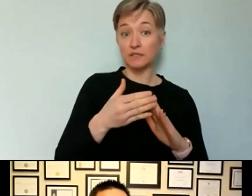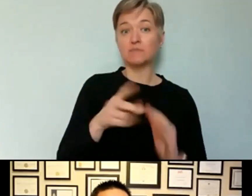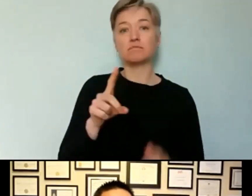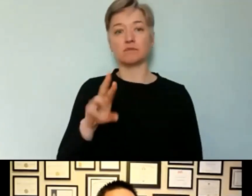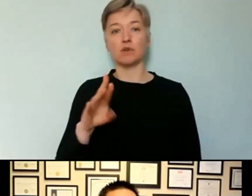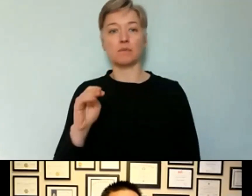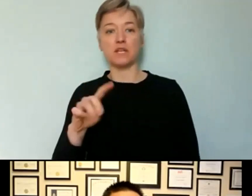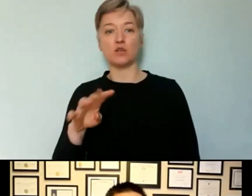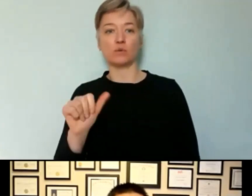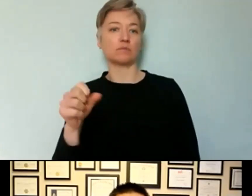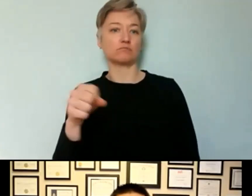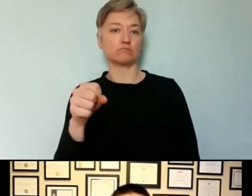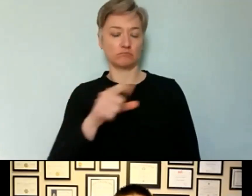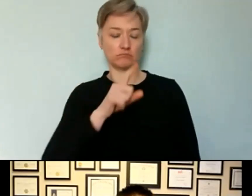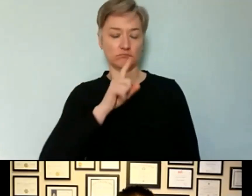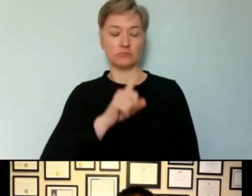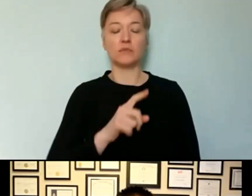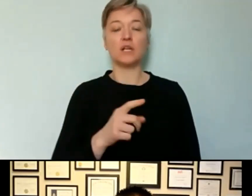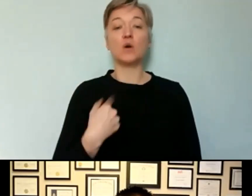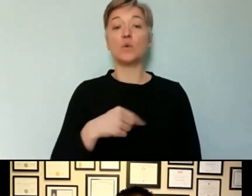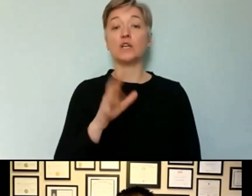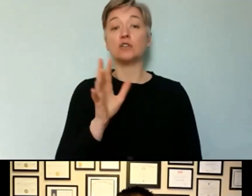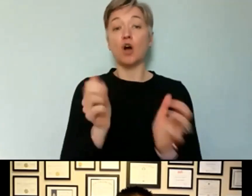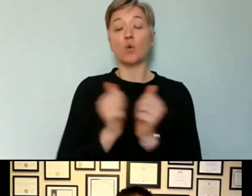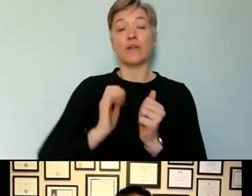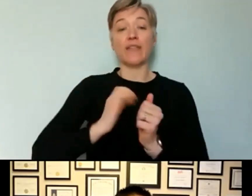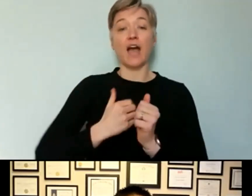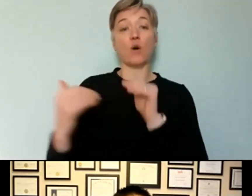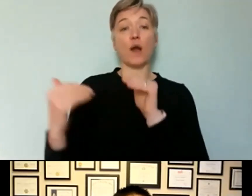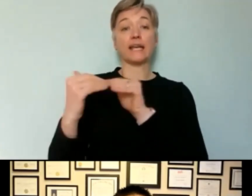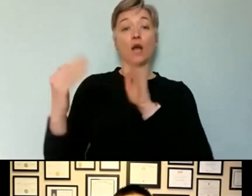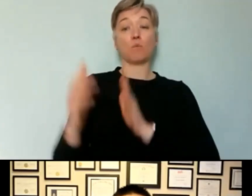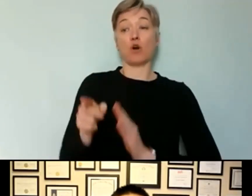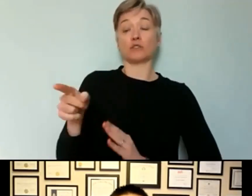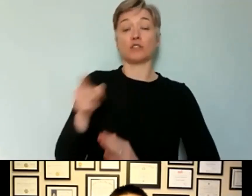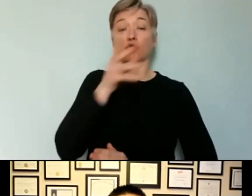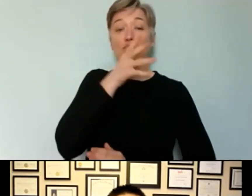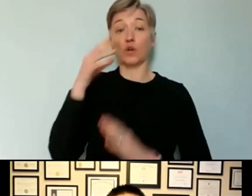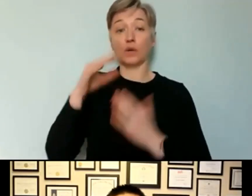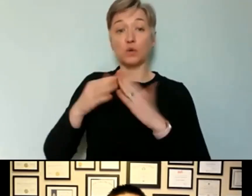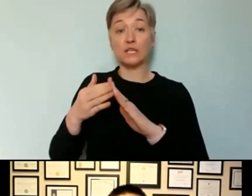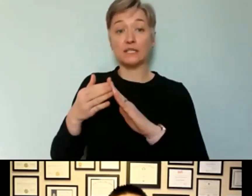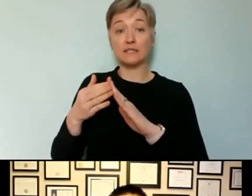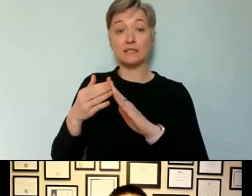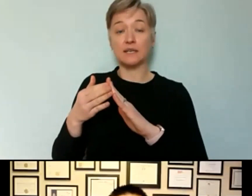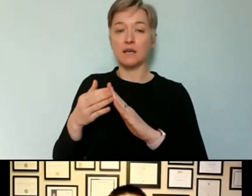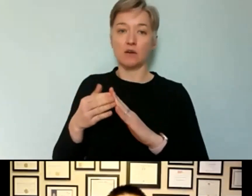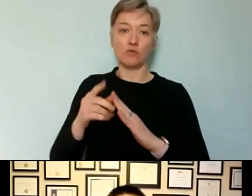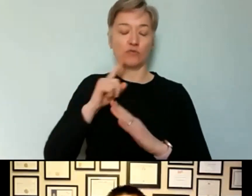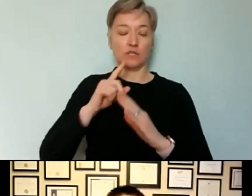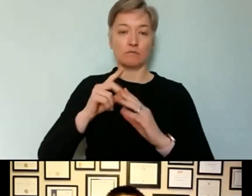When we talk to our counterparts in the rural counties, it's very clear that they have very different